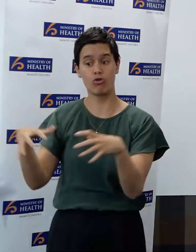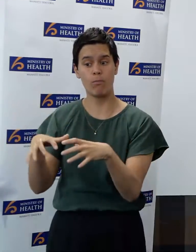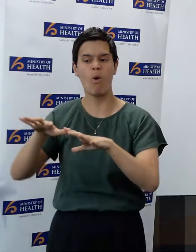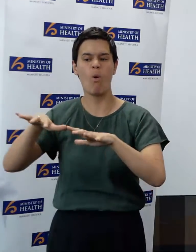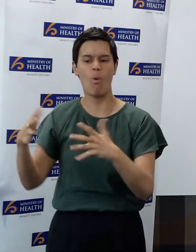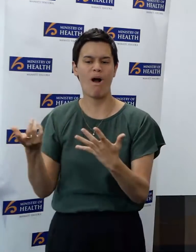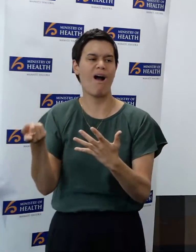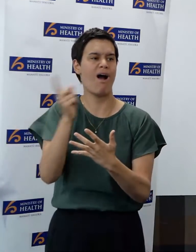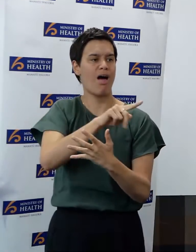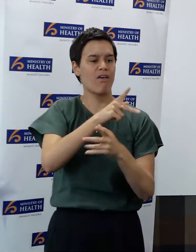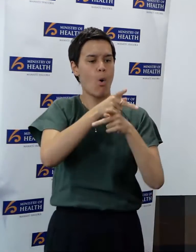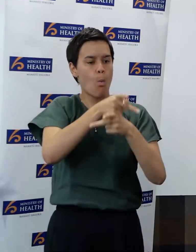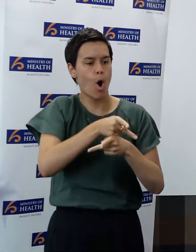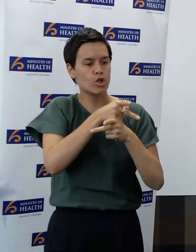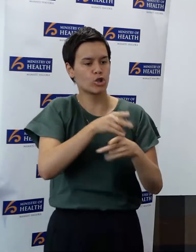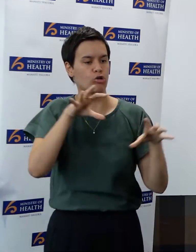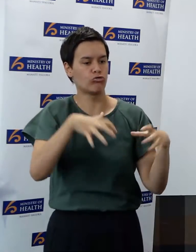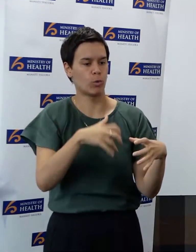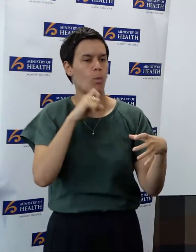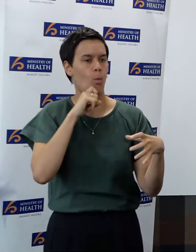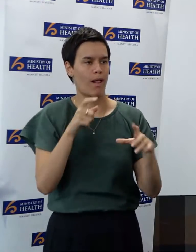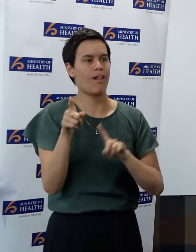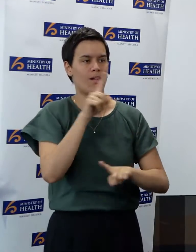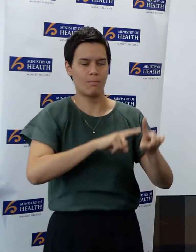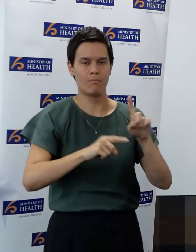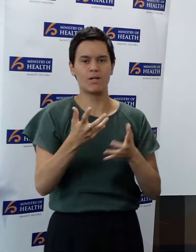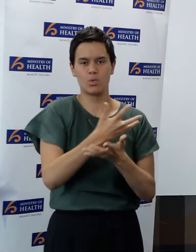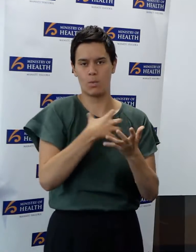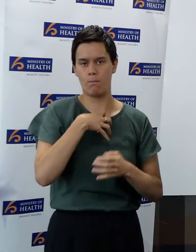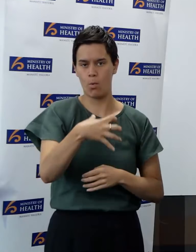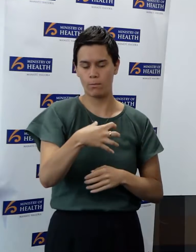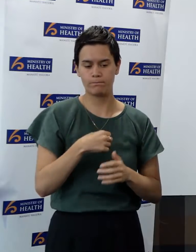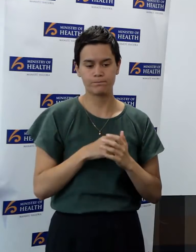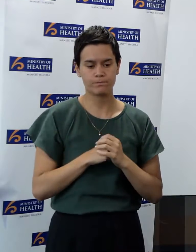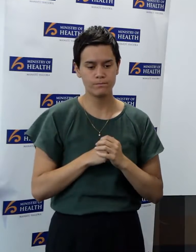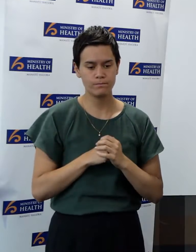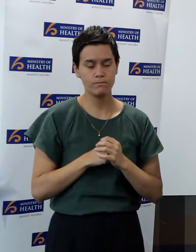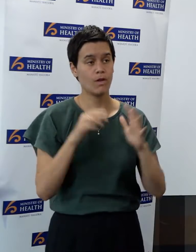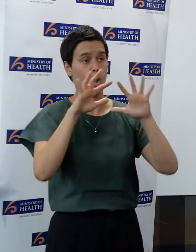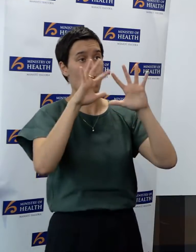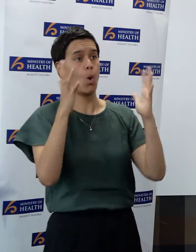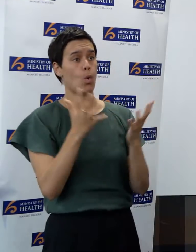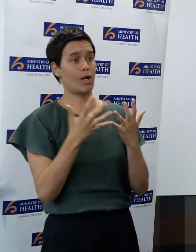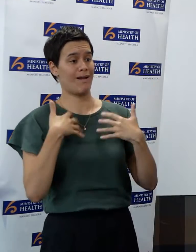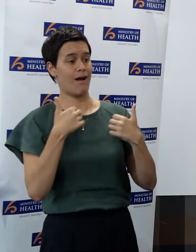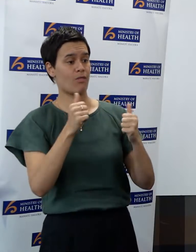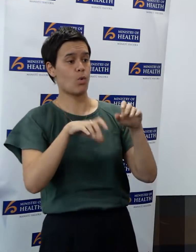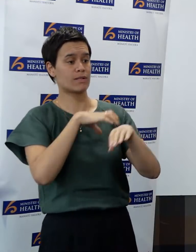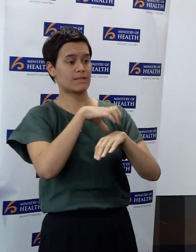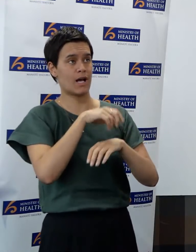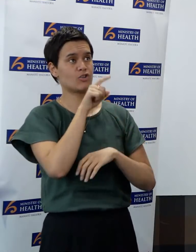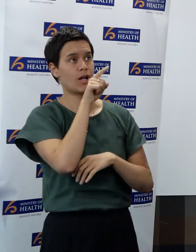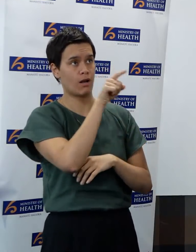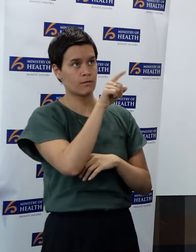ODESC today was that decision earlier in the day by the WHO Director General to